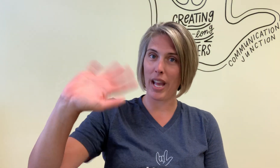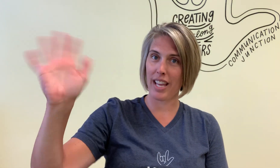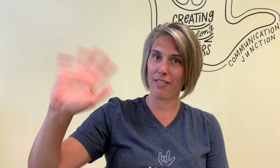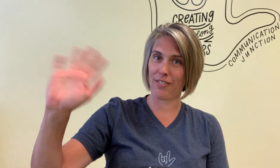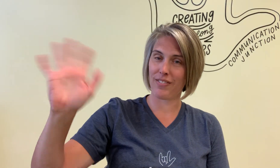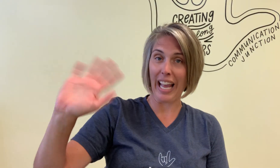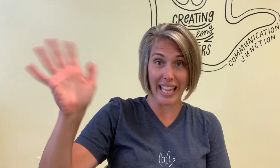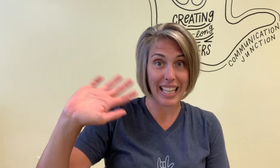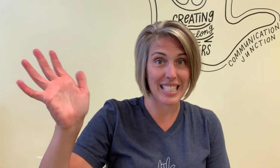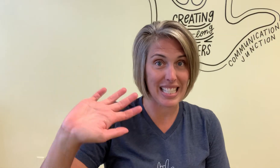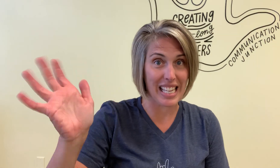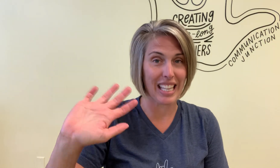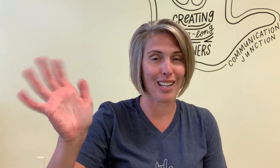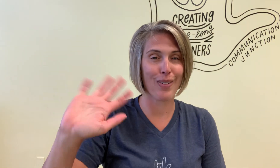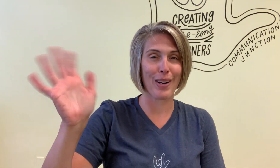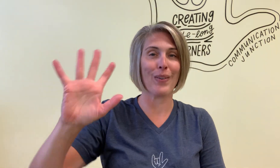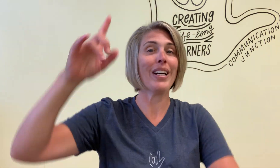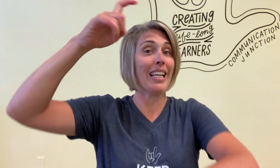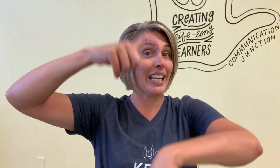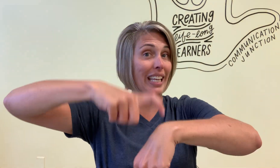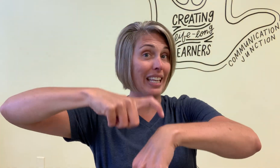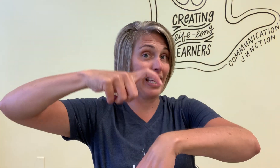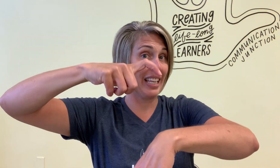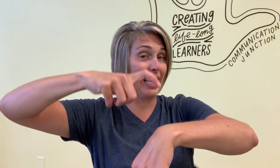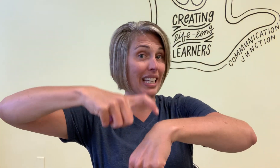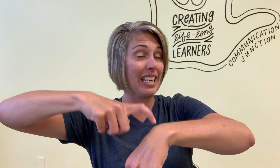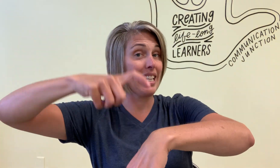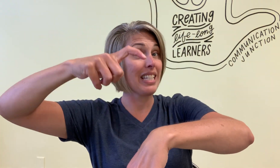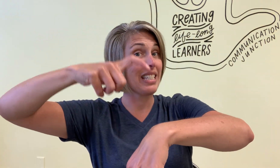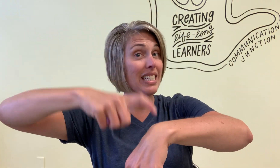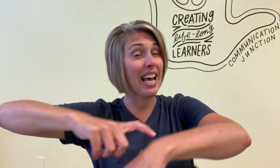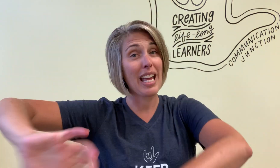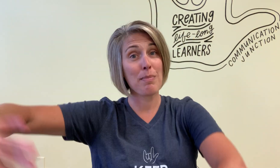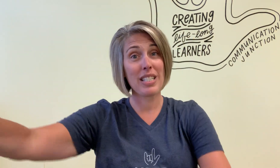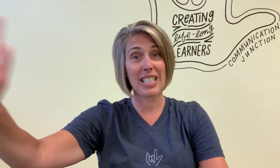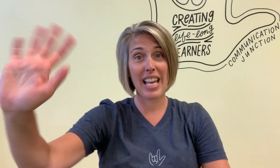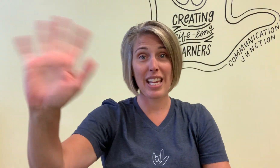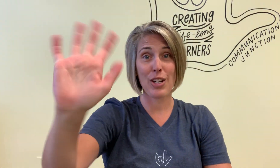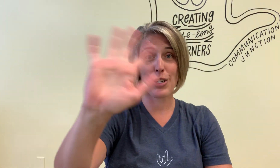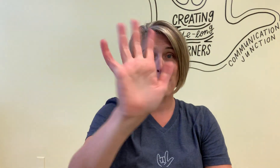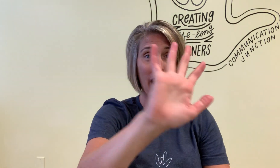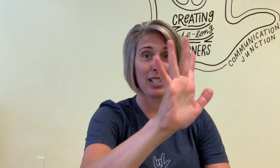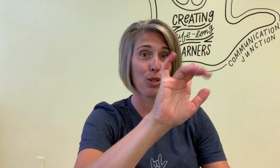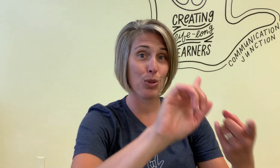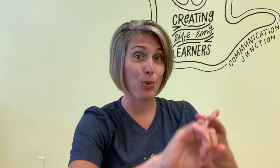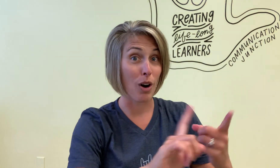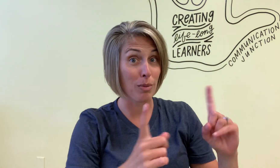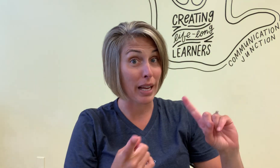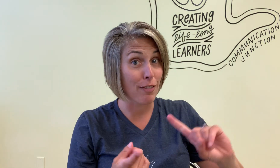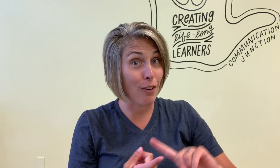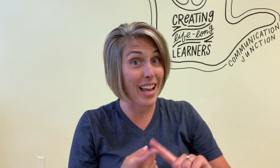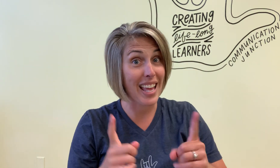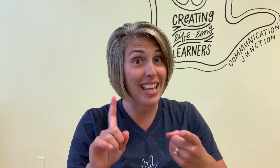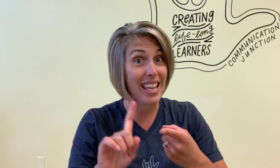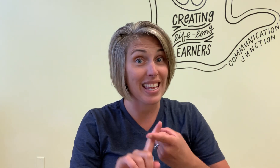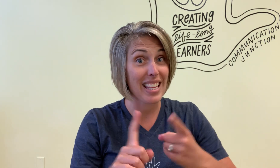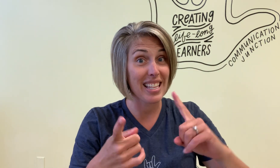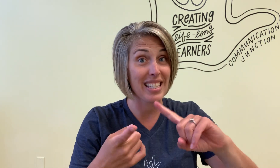wave? And let's sing. Here we go. It is time to say goodbye to all my